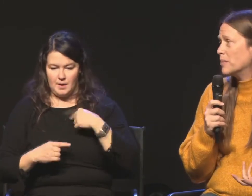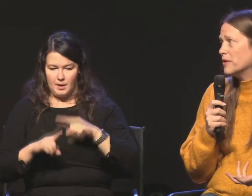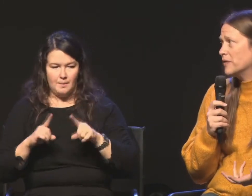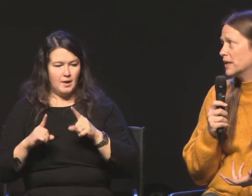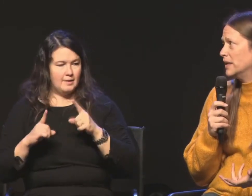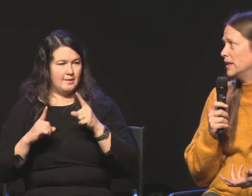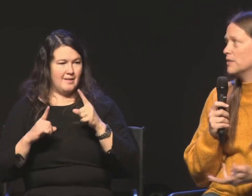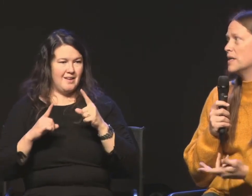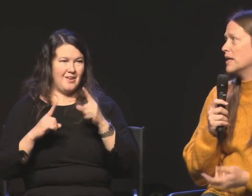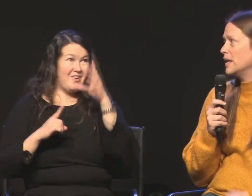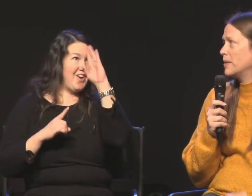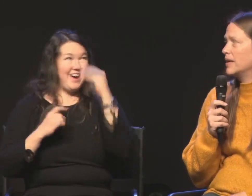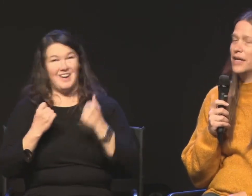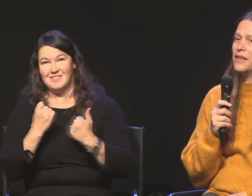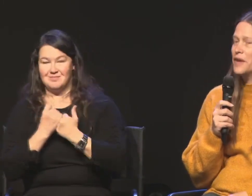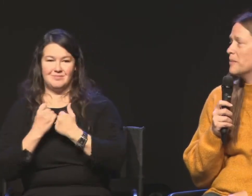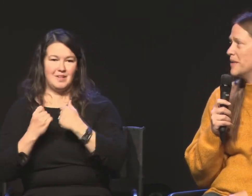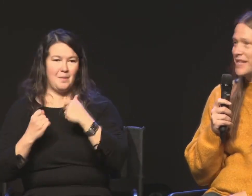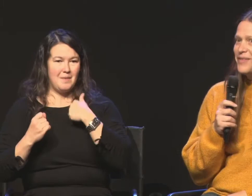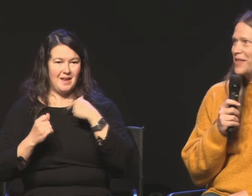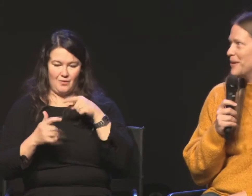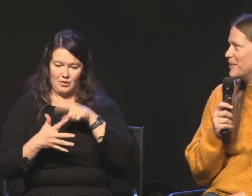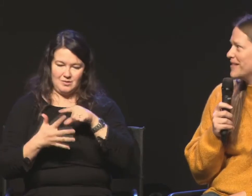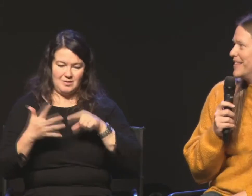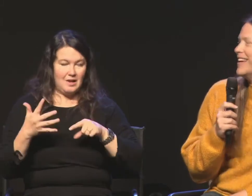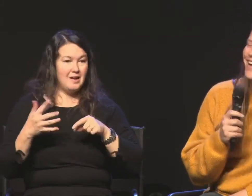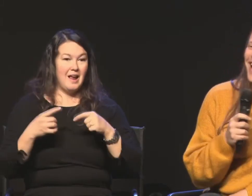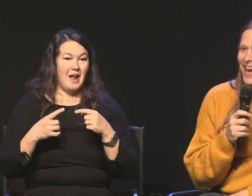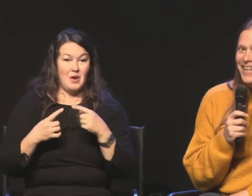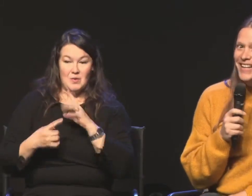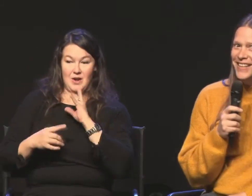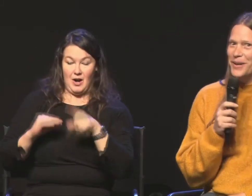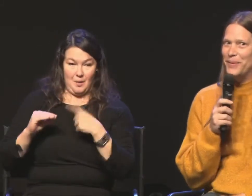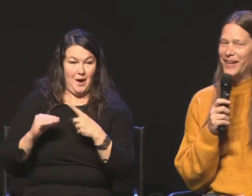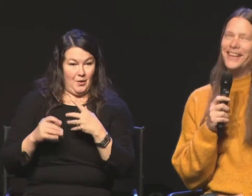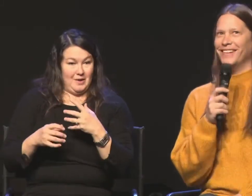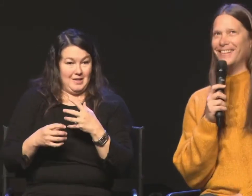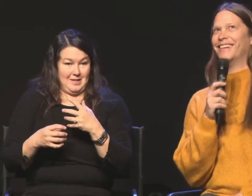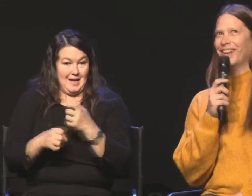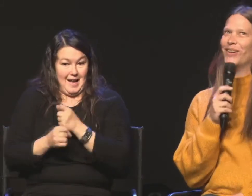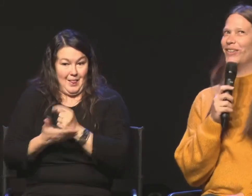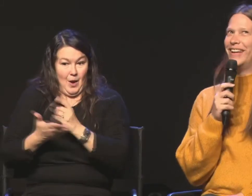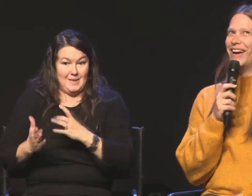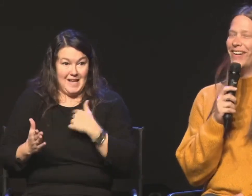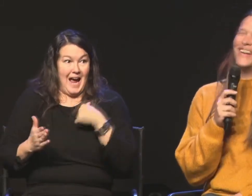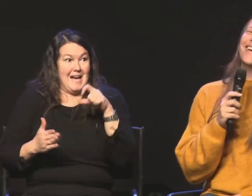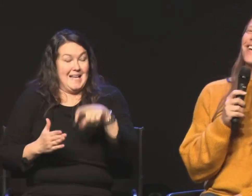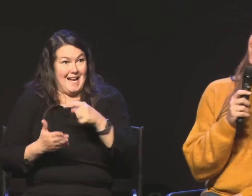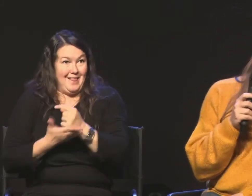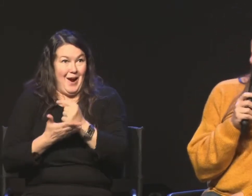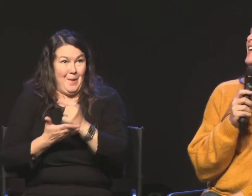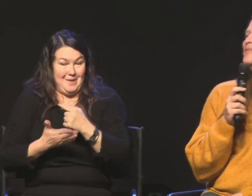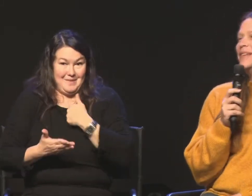do it perfectly. You were talking about getting a therapist. I have a therapist. I need therapy. Holy cow.